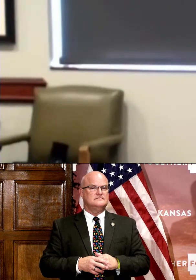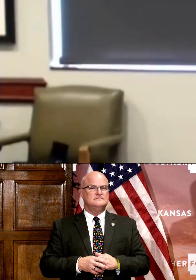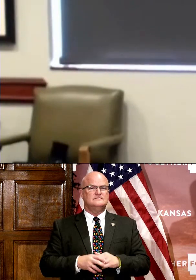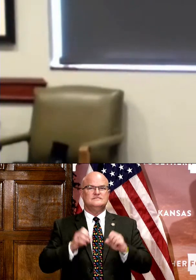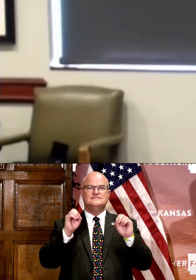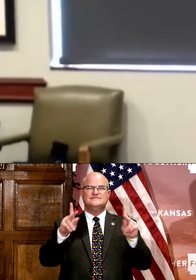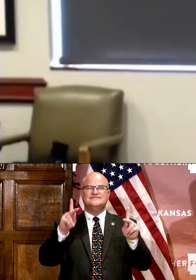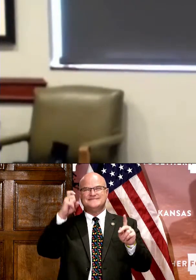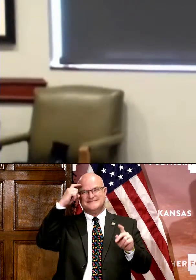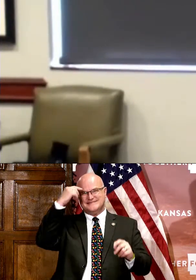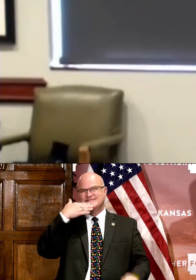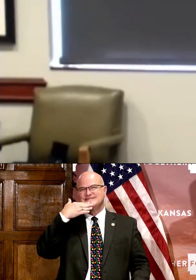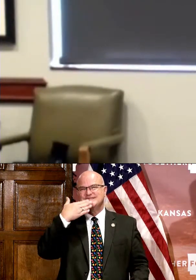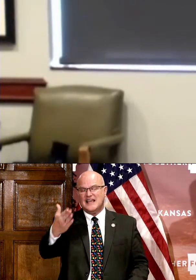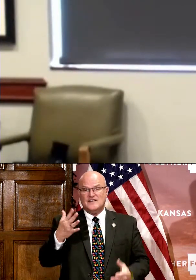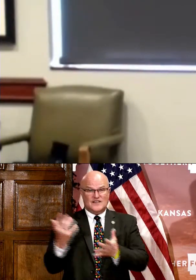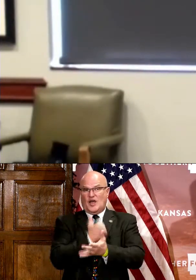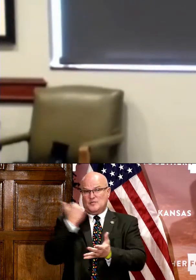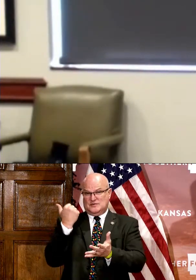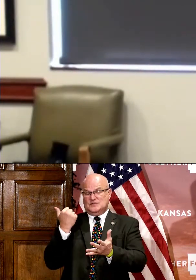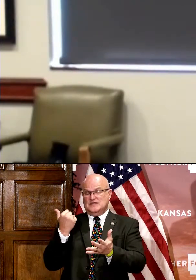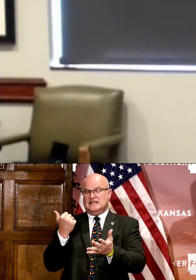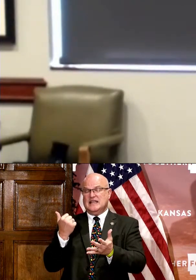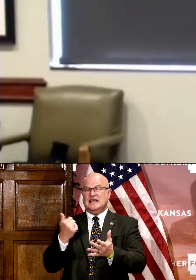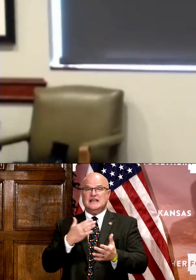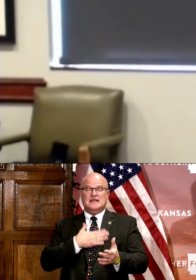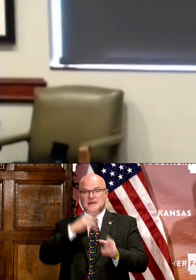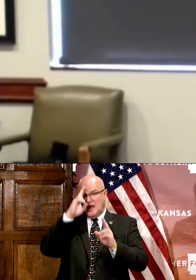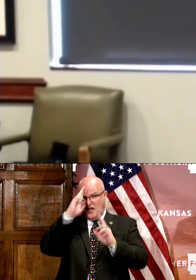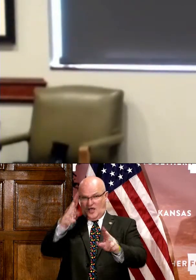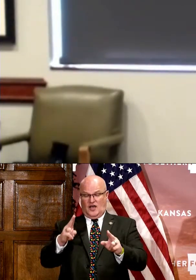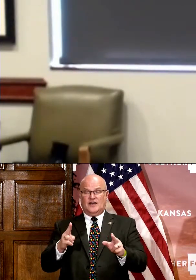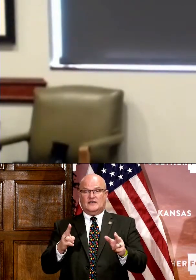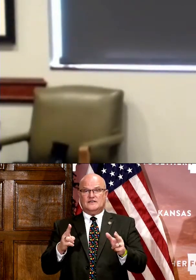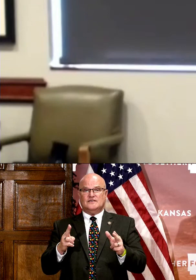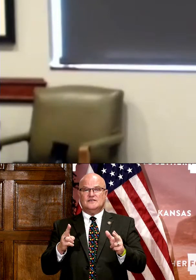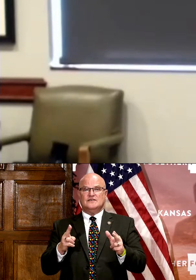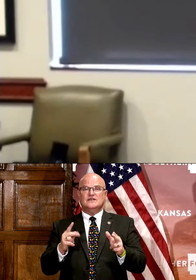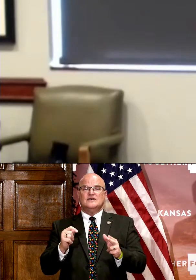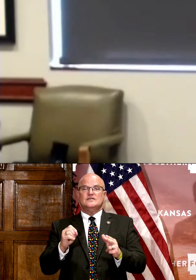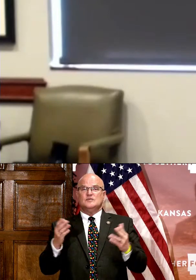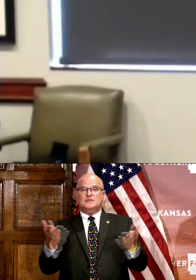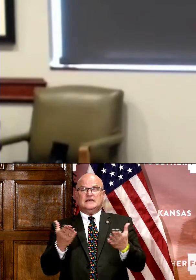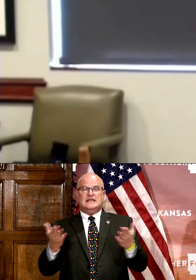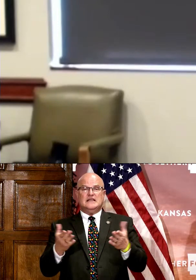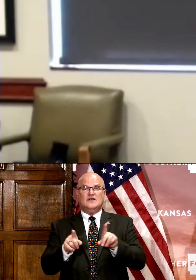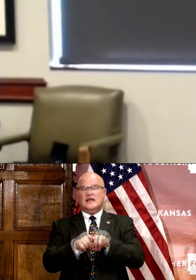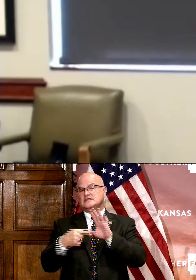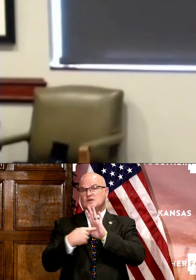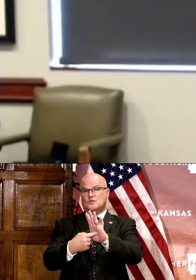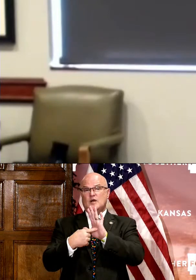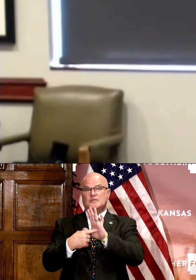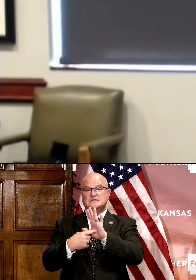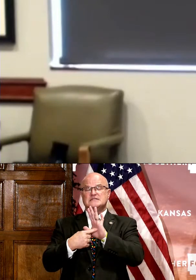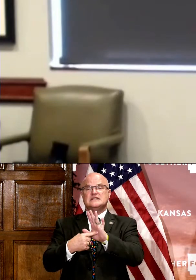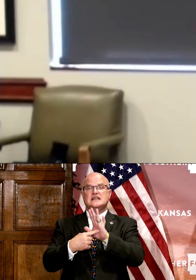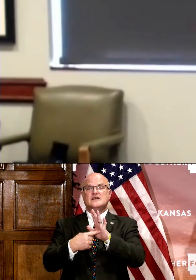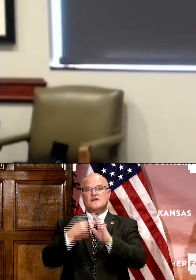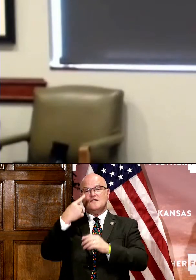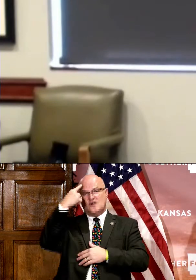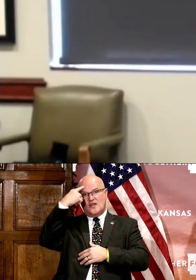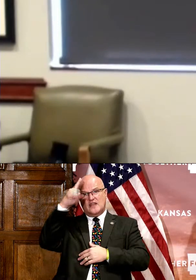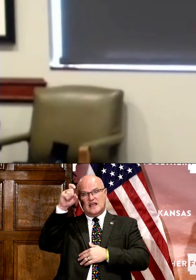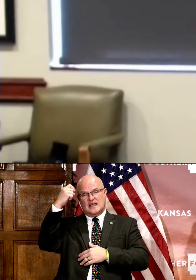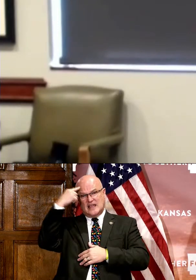Okay, Governor, thank you for the opportunity. It's my honor and privilege to be here as a representative of the Governor's